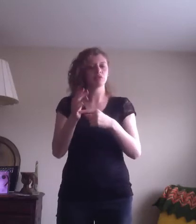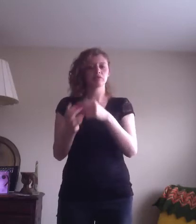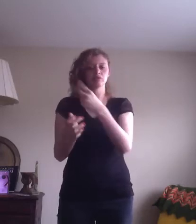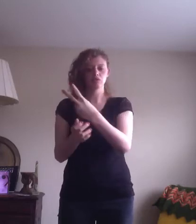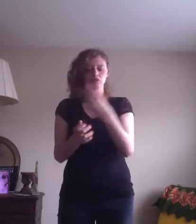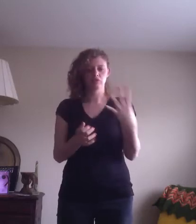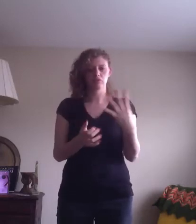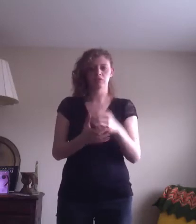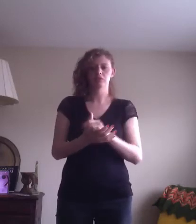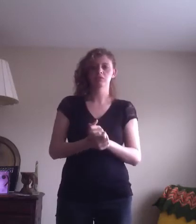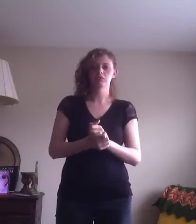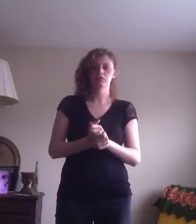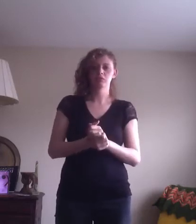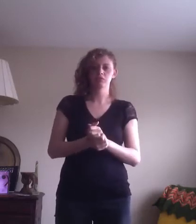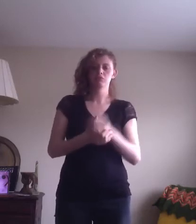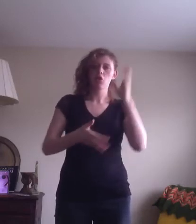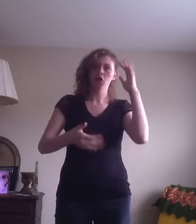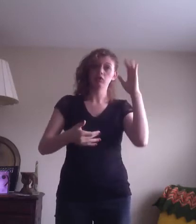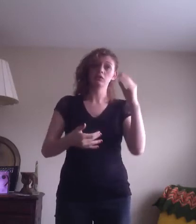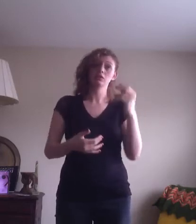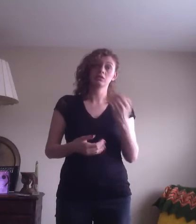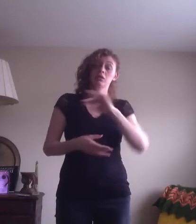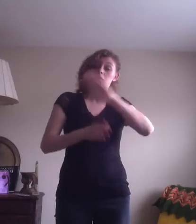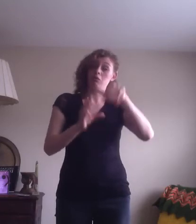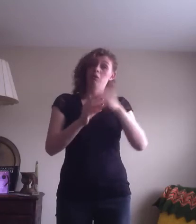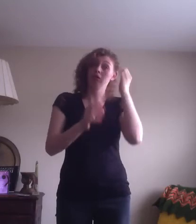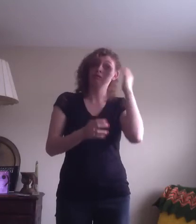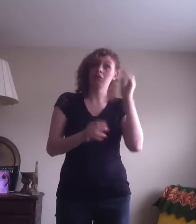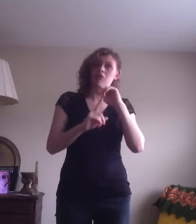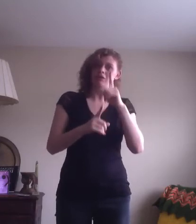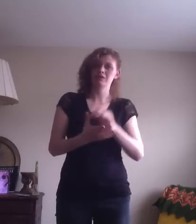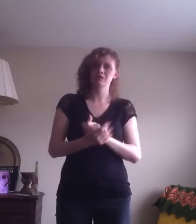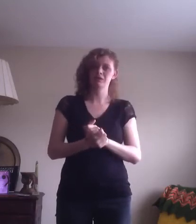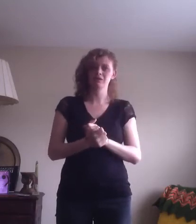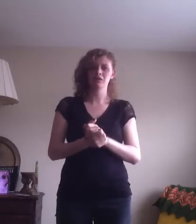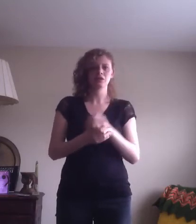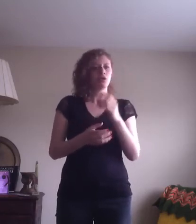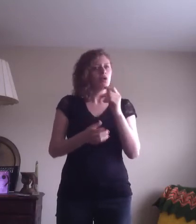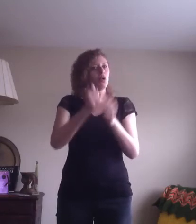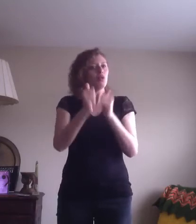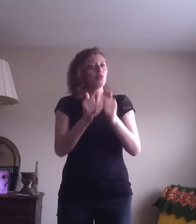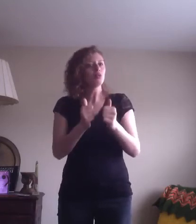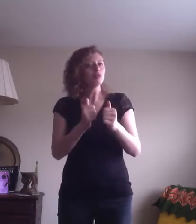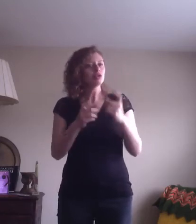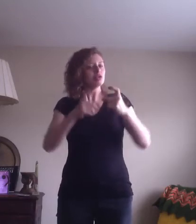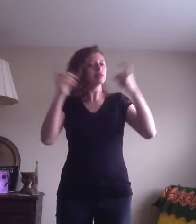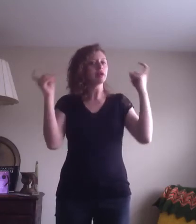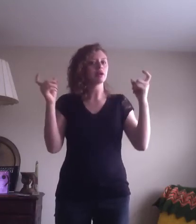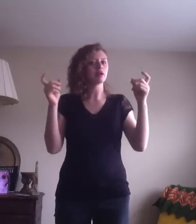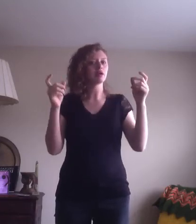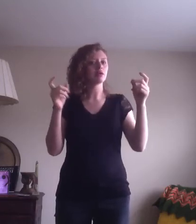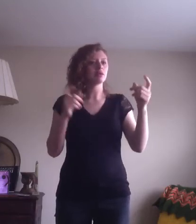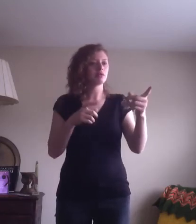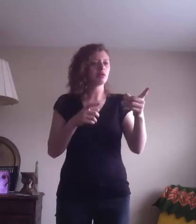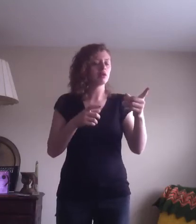Hopefully we know the answer to this already. Which of these numbers is larger? 4 is the larger number. And in mathematics,